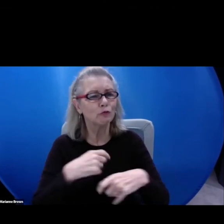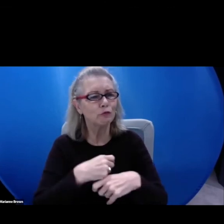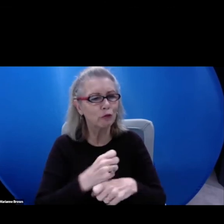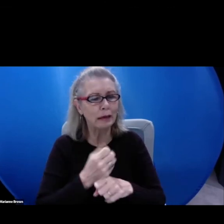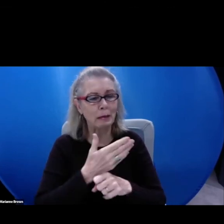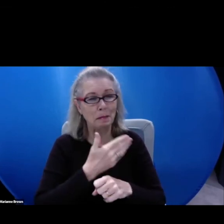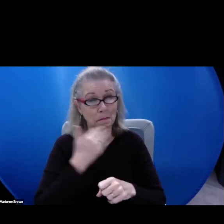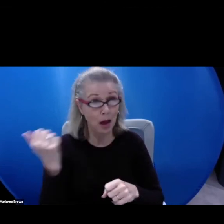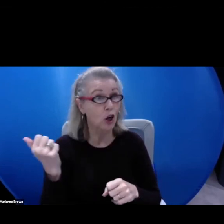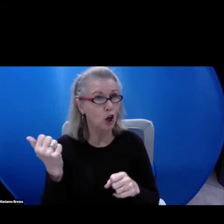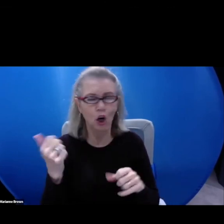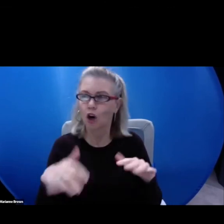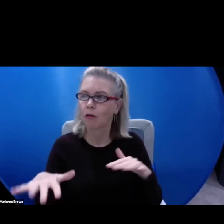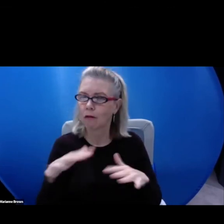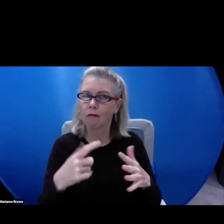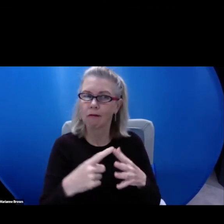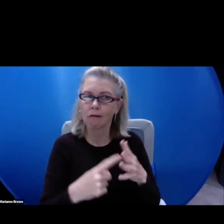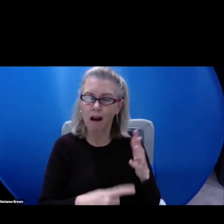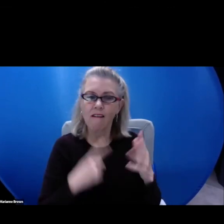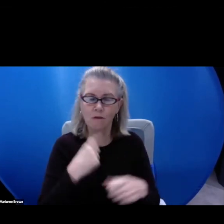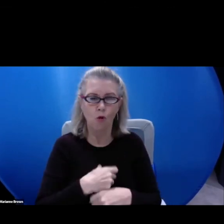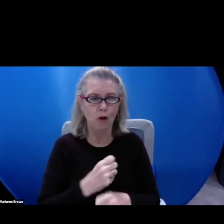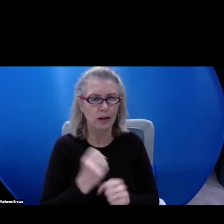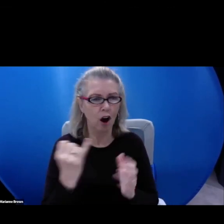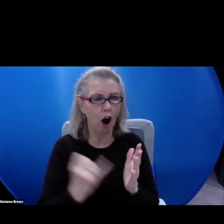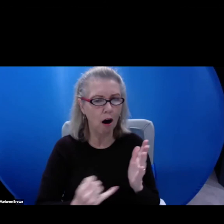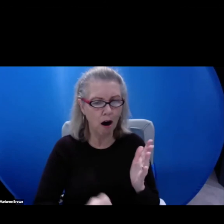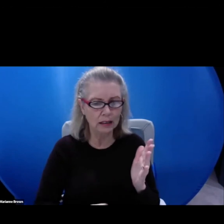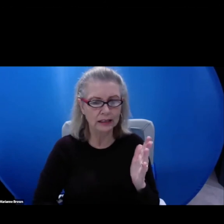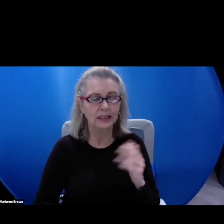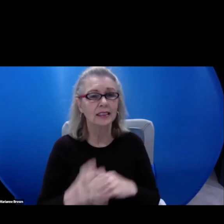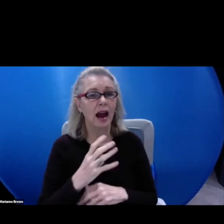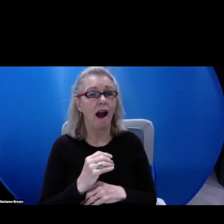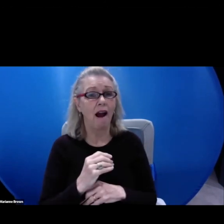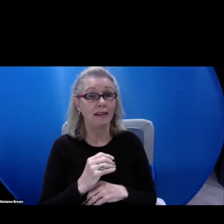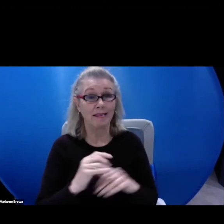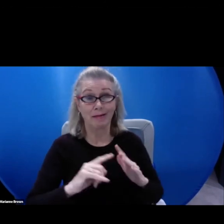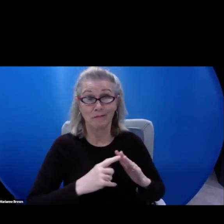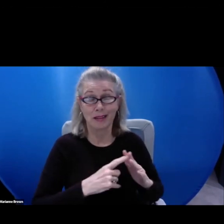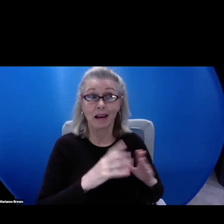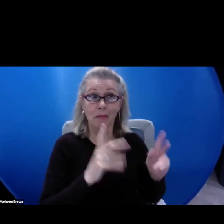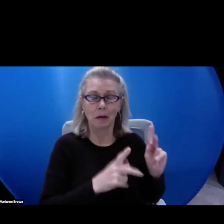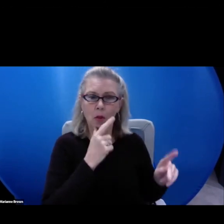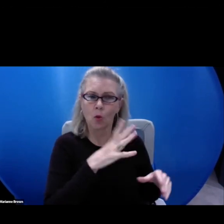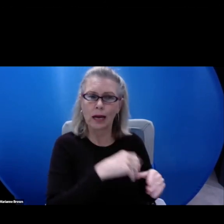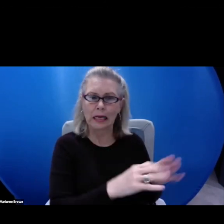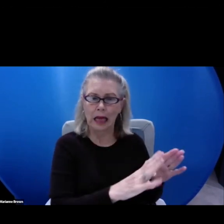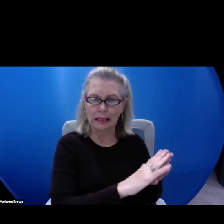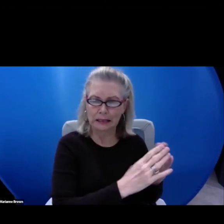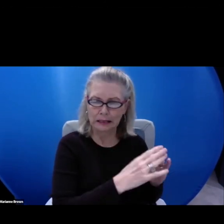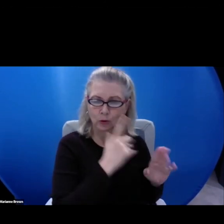First World War forced artists to take refuge in the cities, often forming new